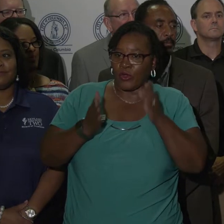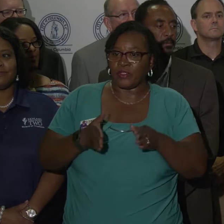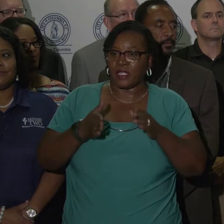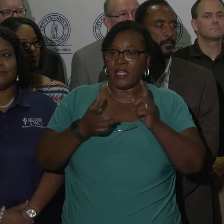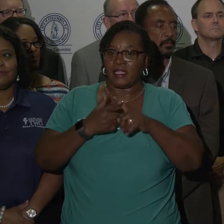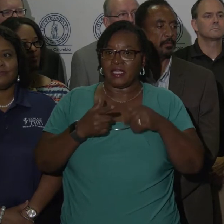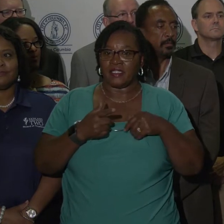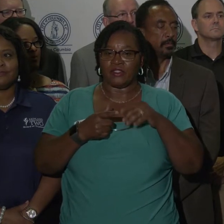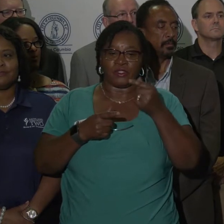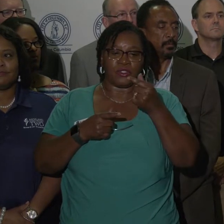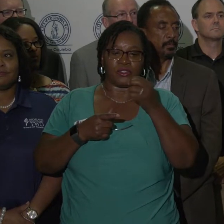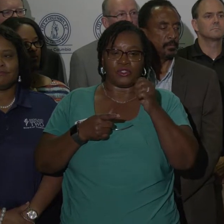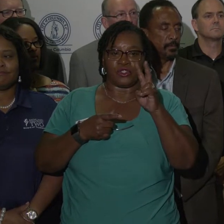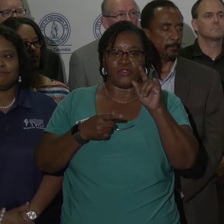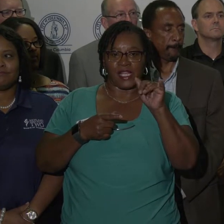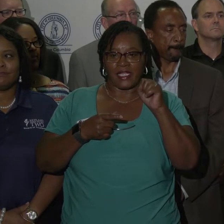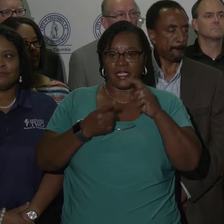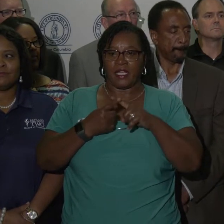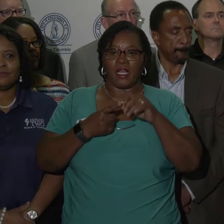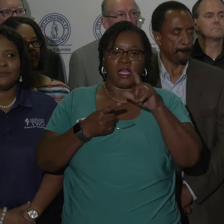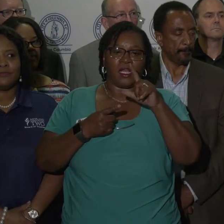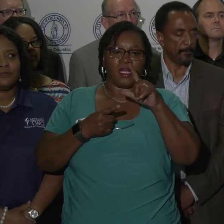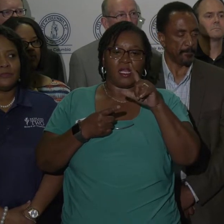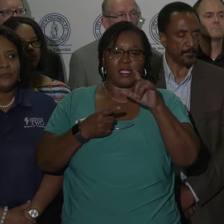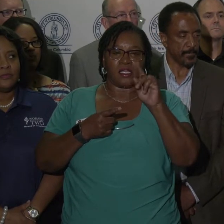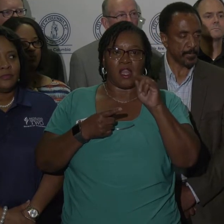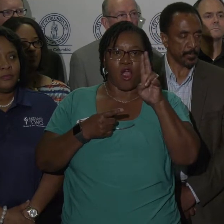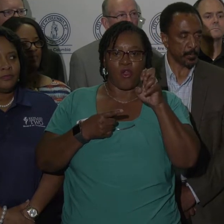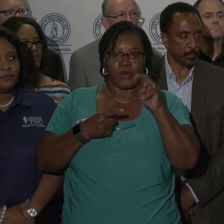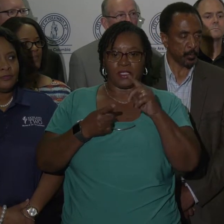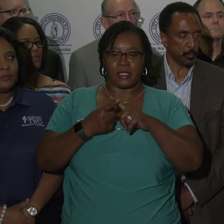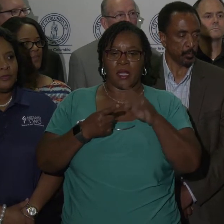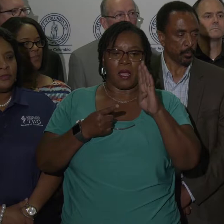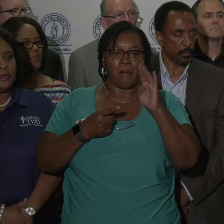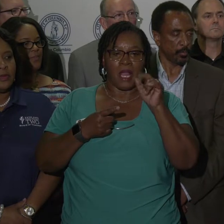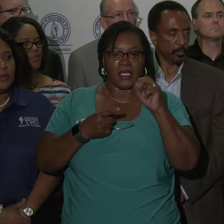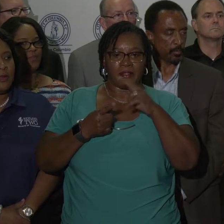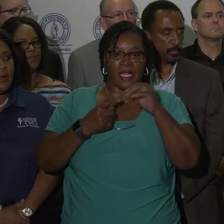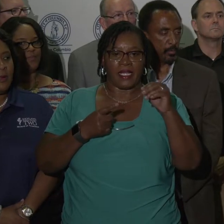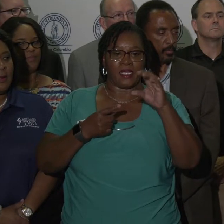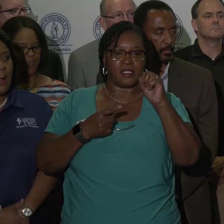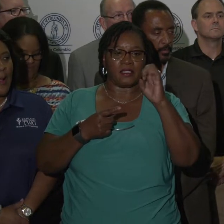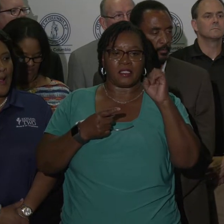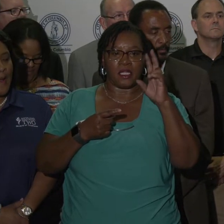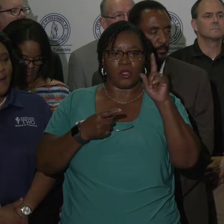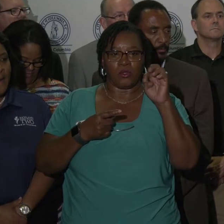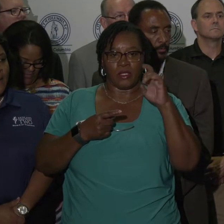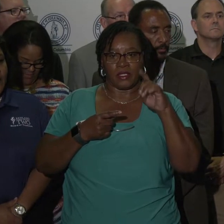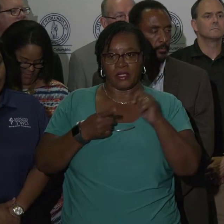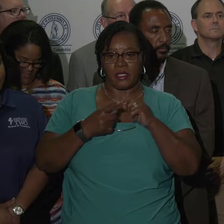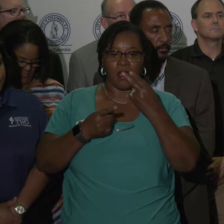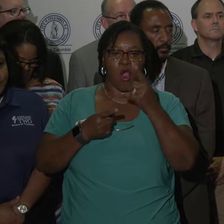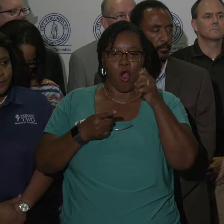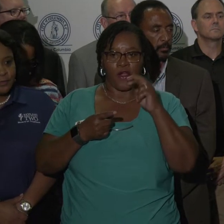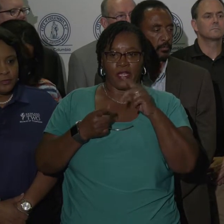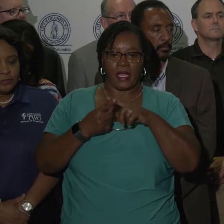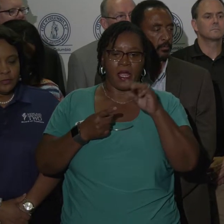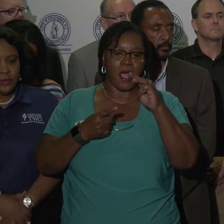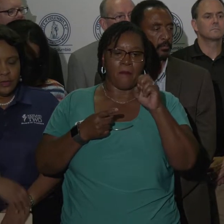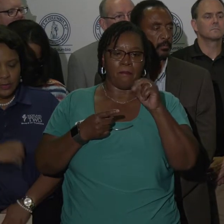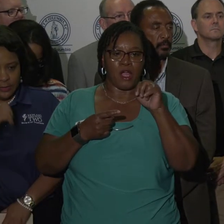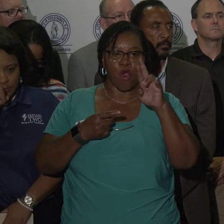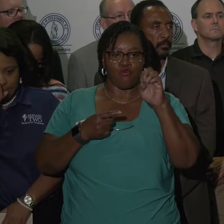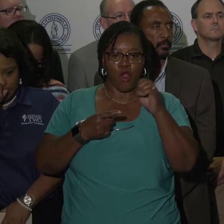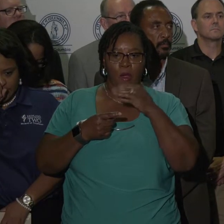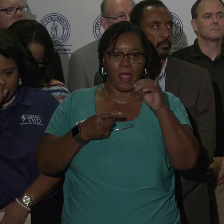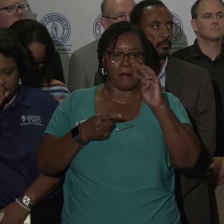Whaley Streets, Gervais and Lawrence Street, Blossom and Henderson, Blossom and Saluda, Hardin and Santee, Monroe and